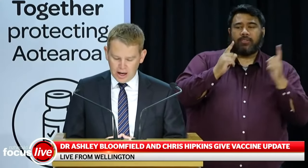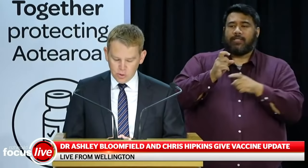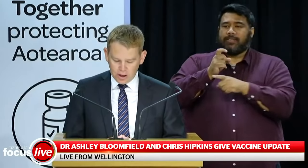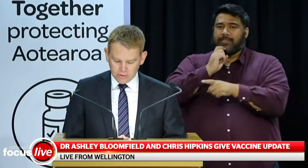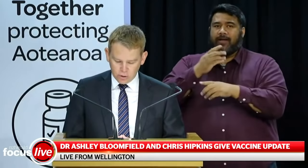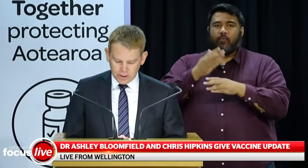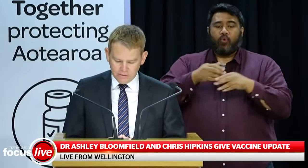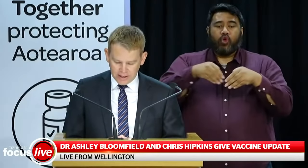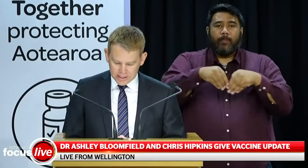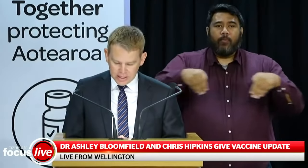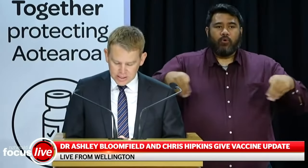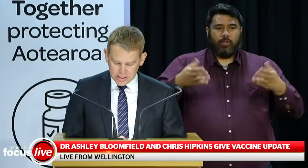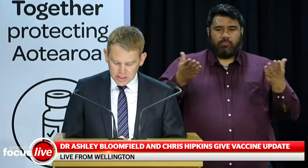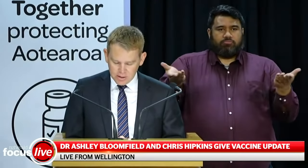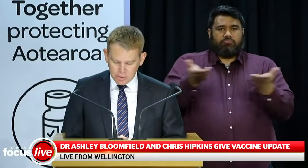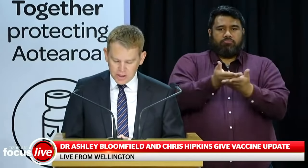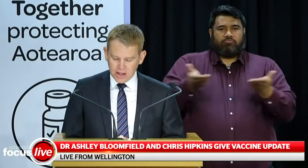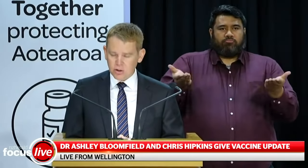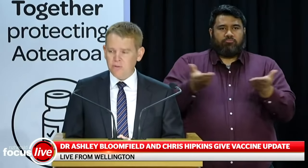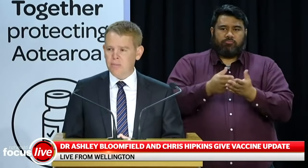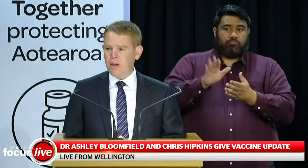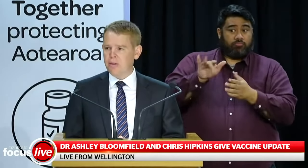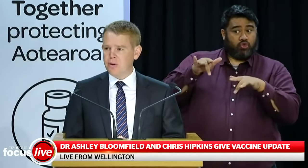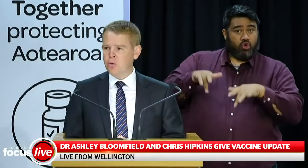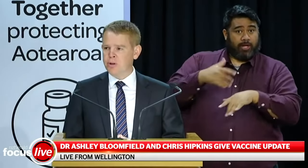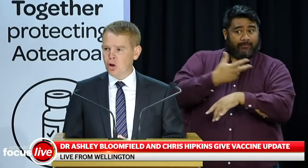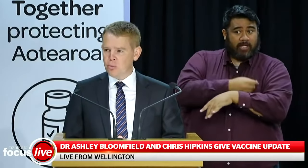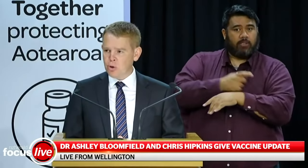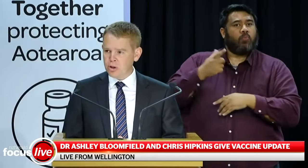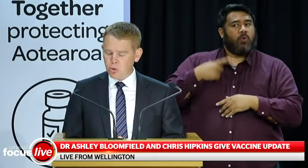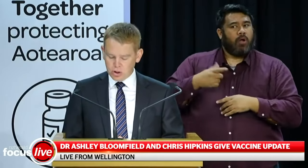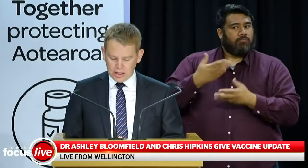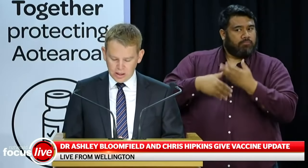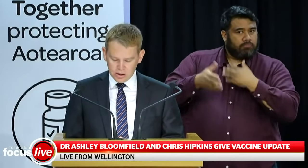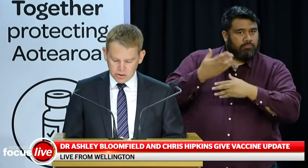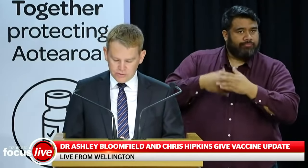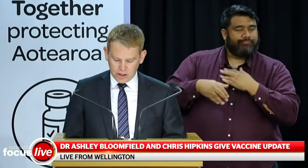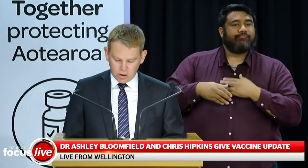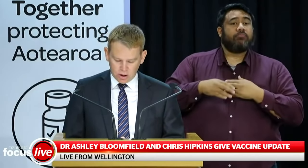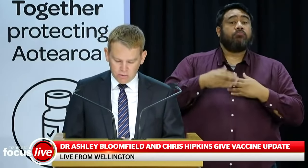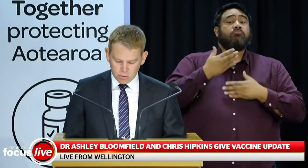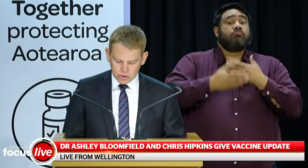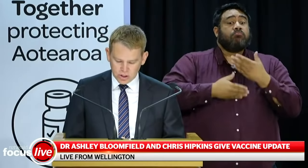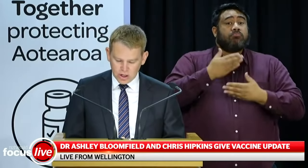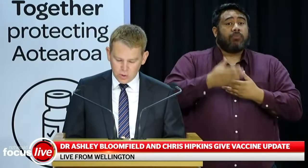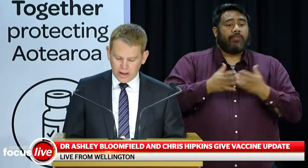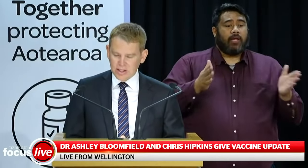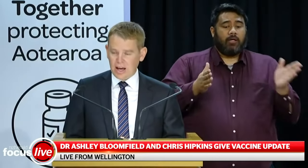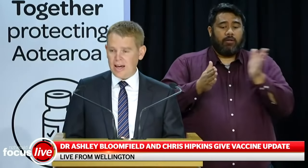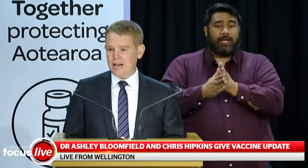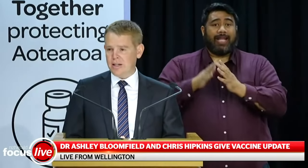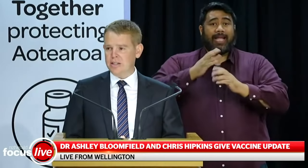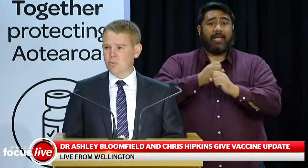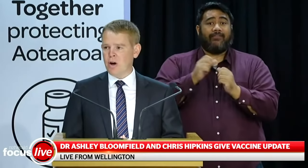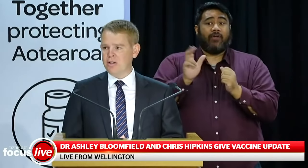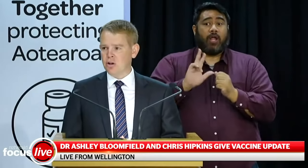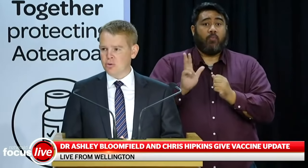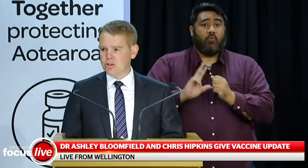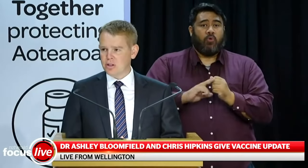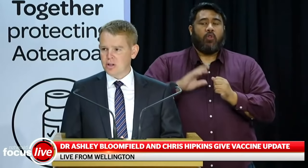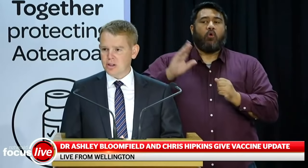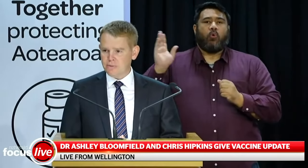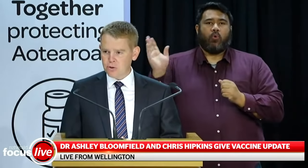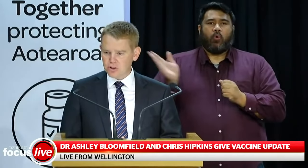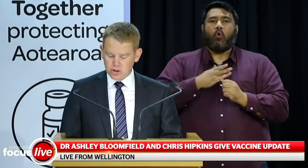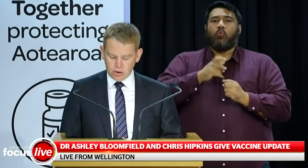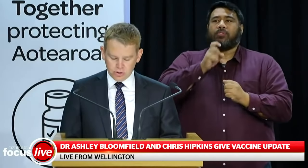line who have not been vaccinated. By the end of the month, there will be nobody working in those frontline roles who hasn't had at least one